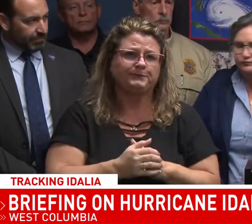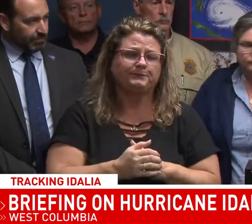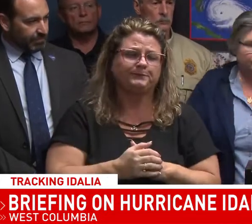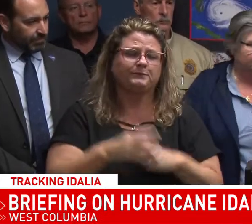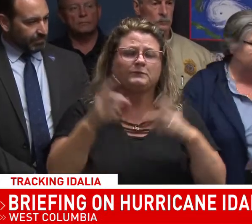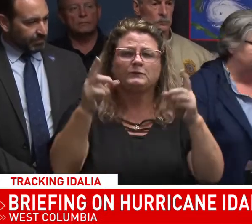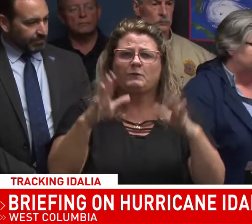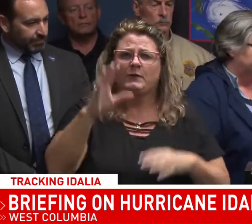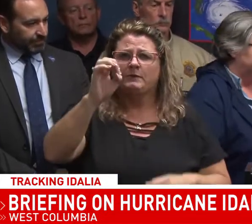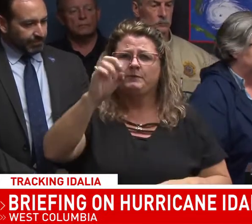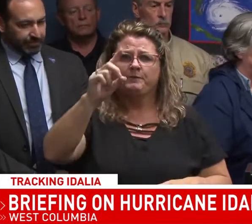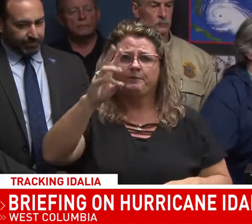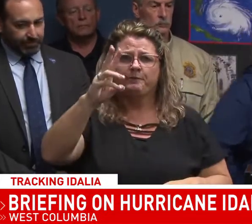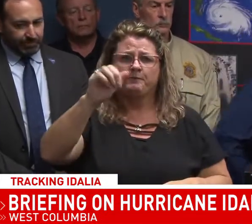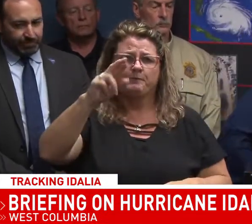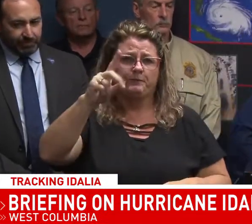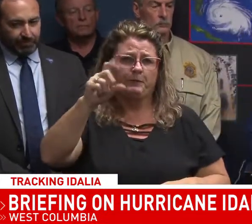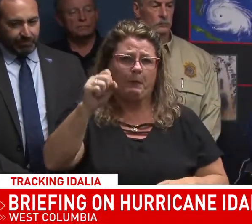Edwards.